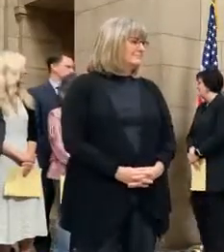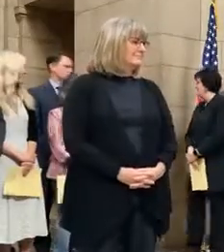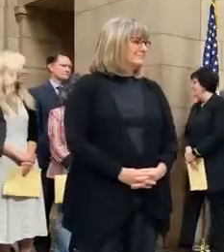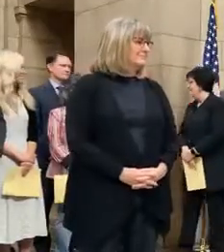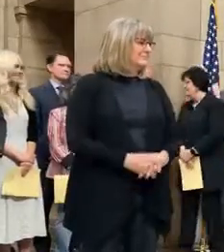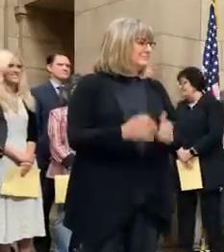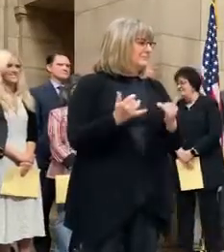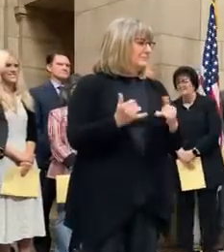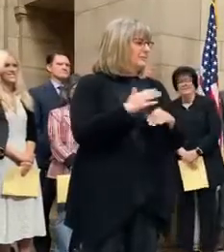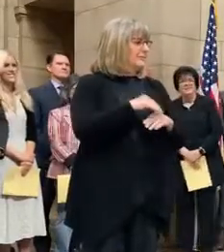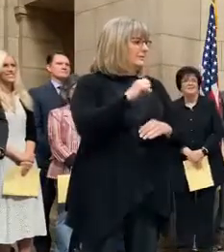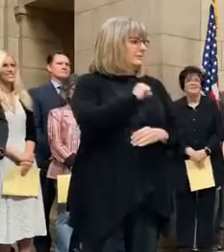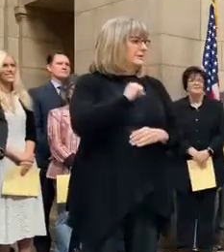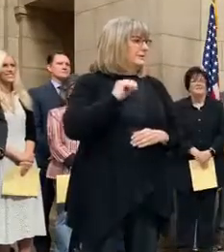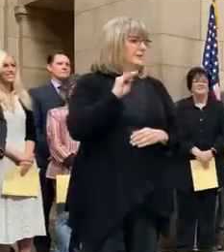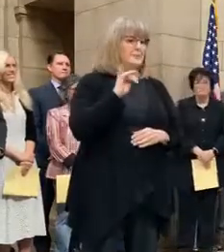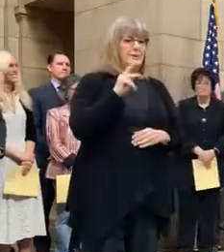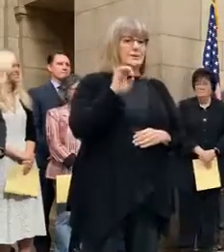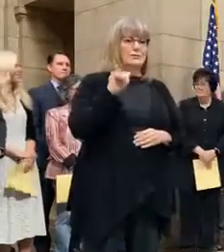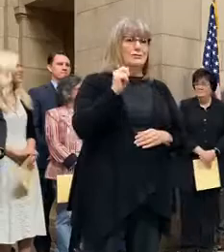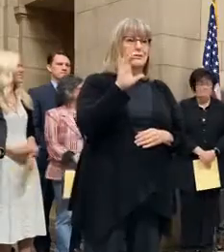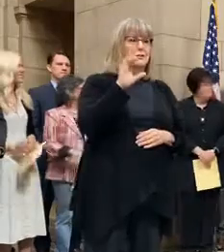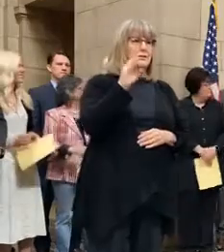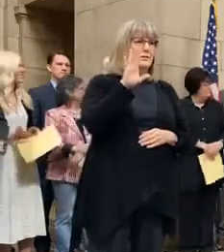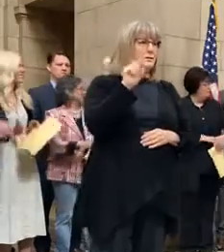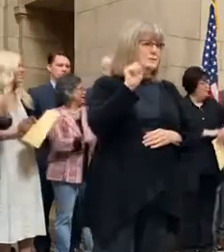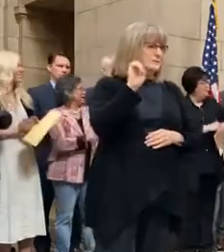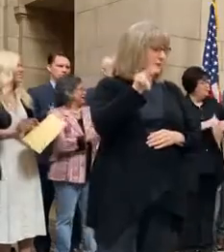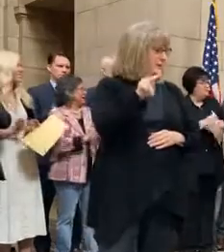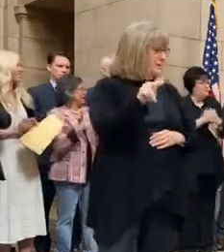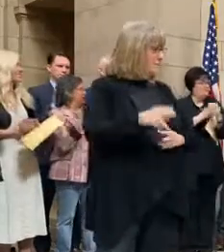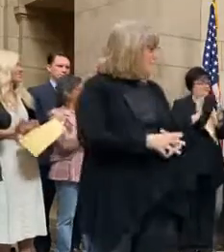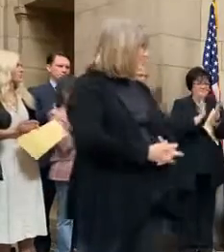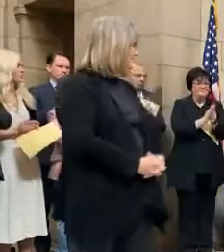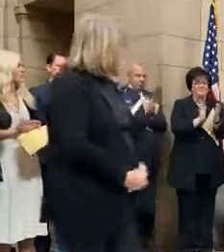All right, now I'd like to call up Senator Mike Jacobson.